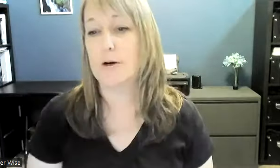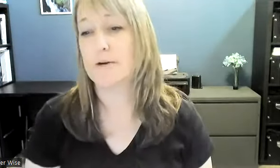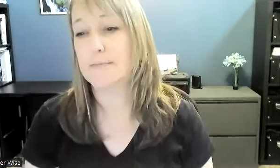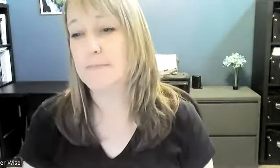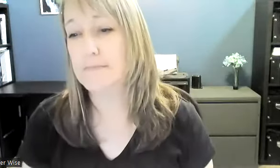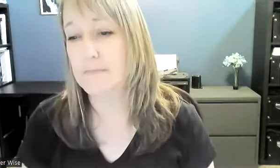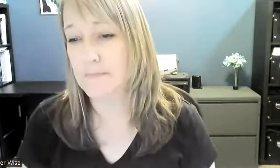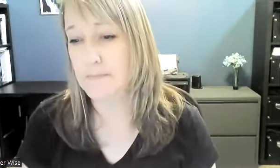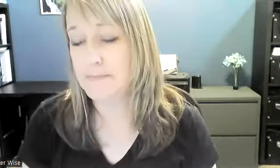water.